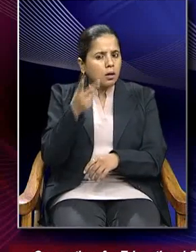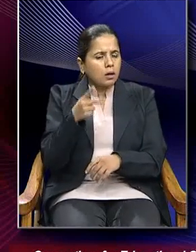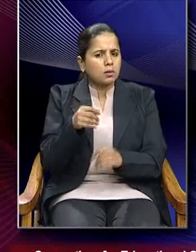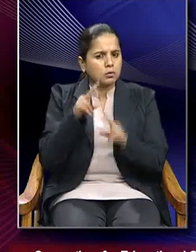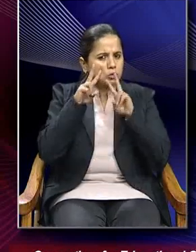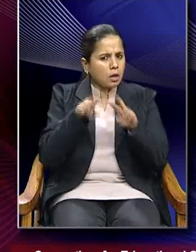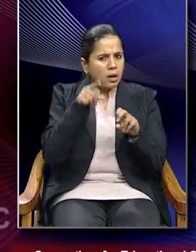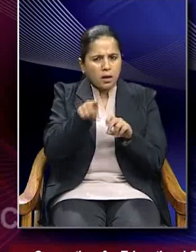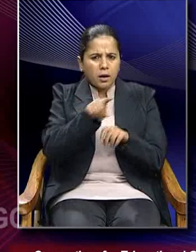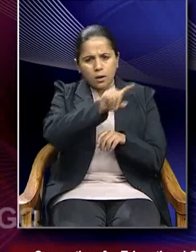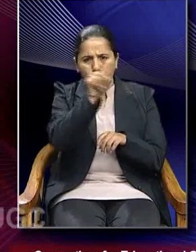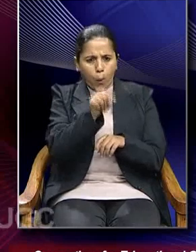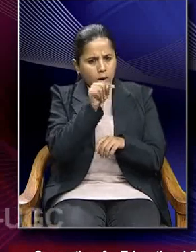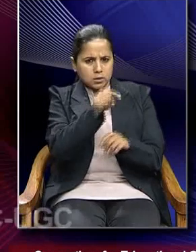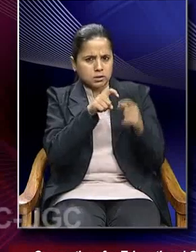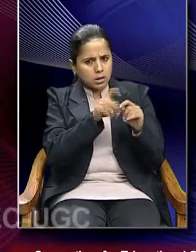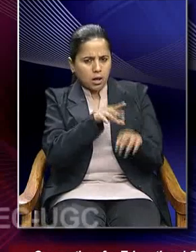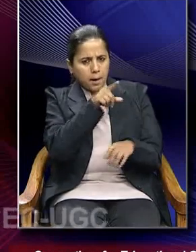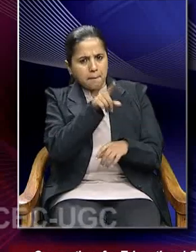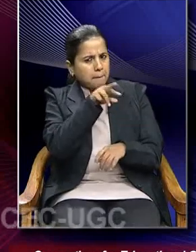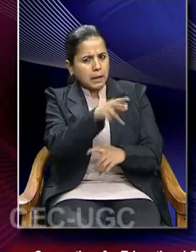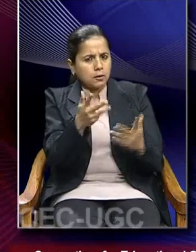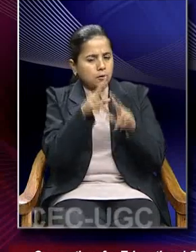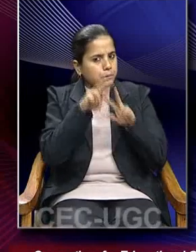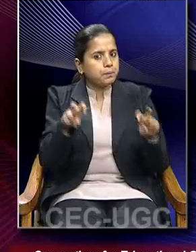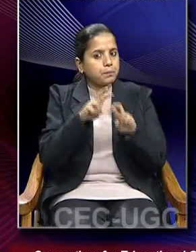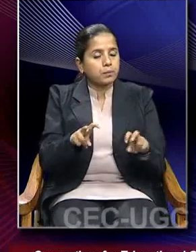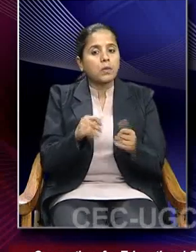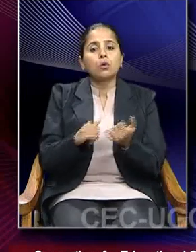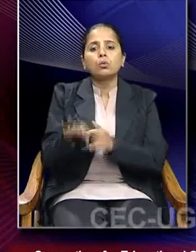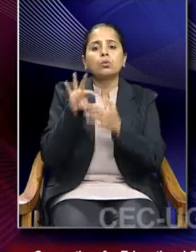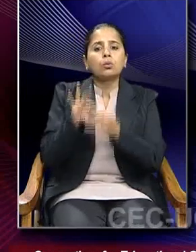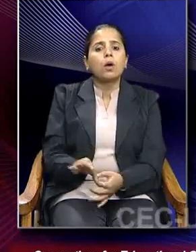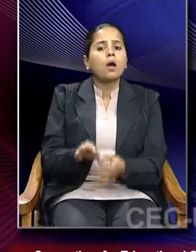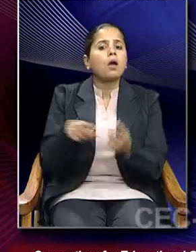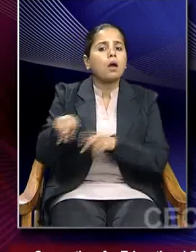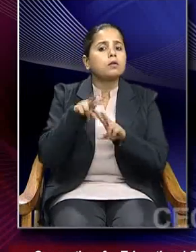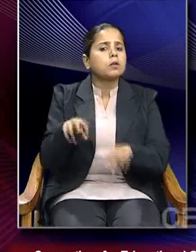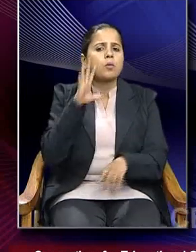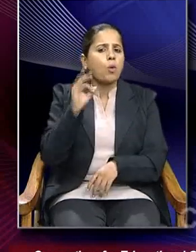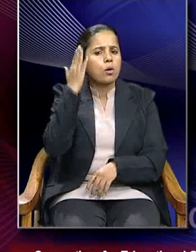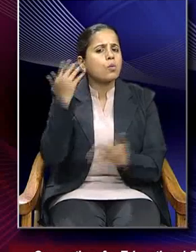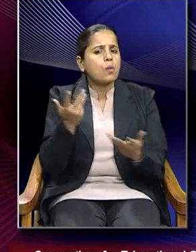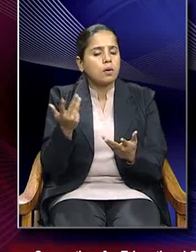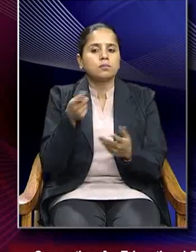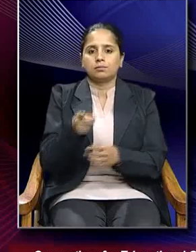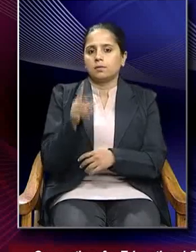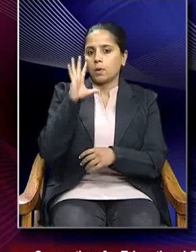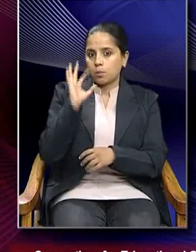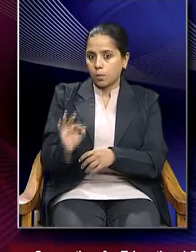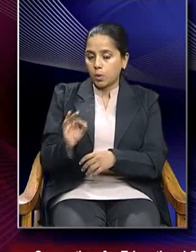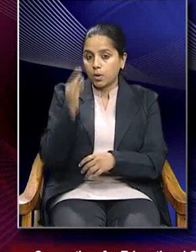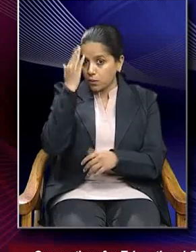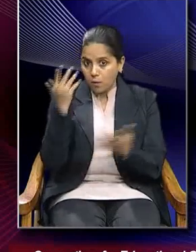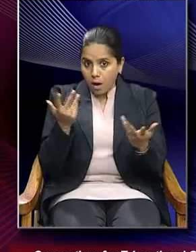these questions. So why is sociological research important? It is important because